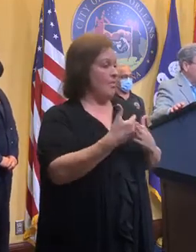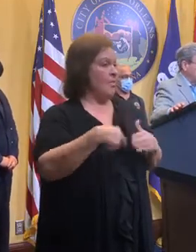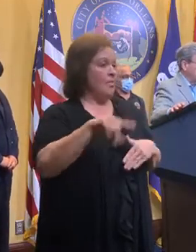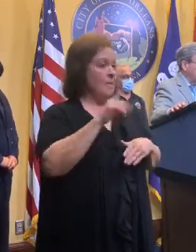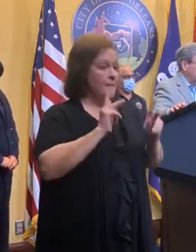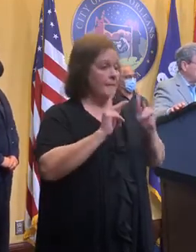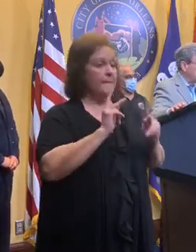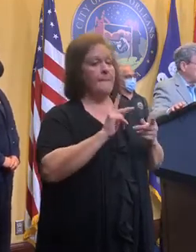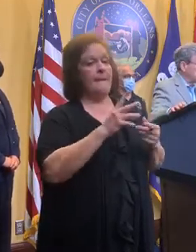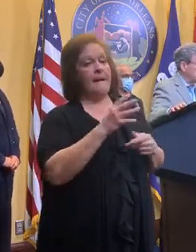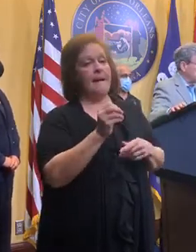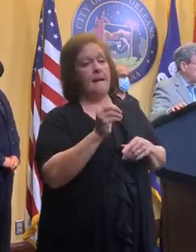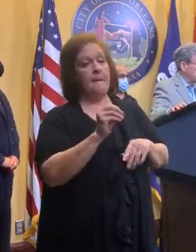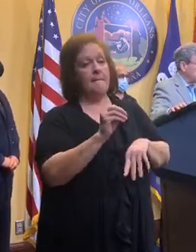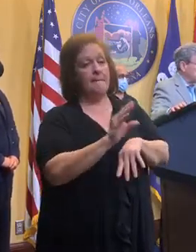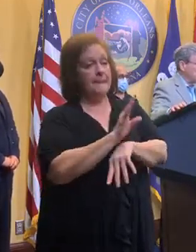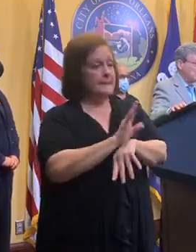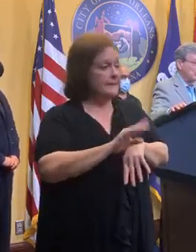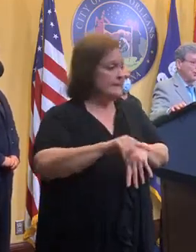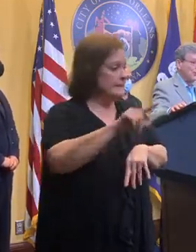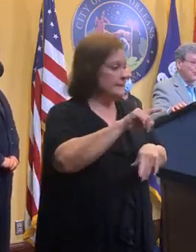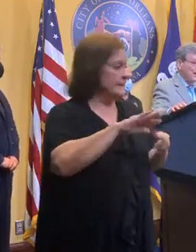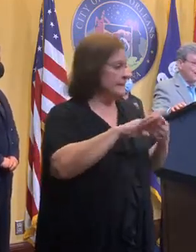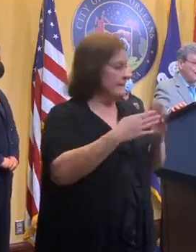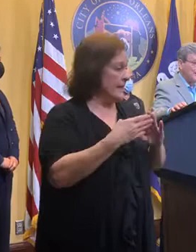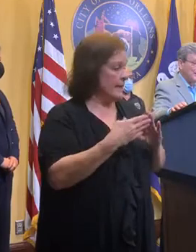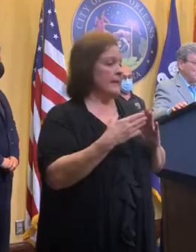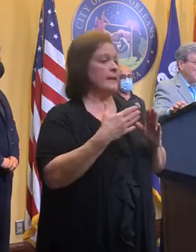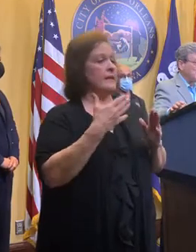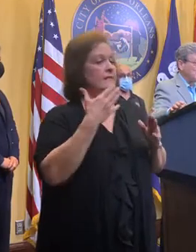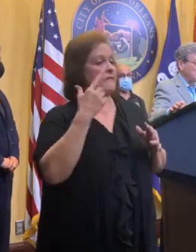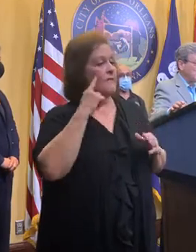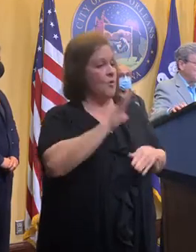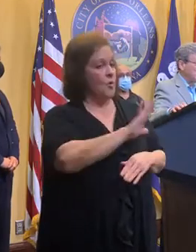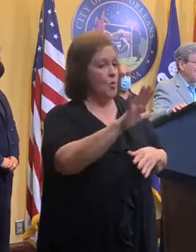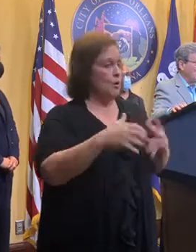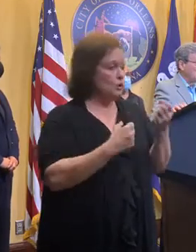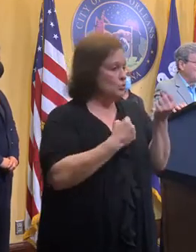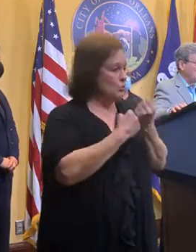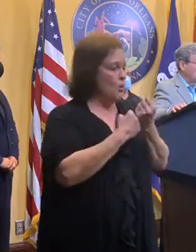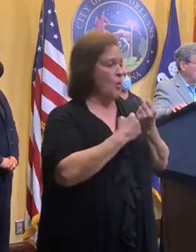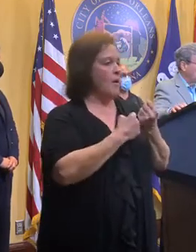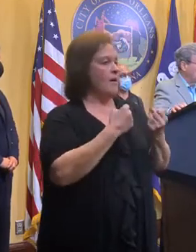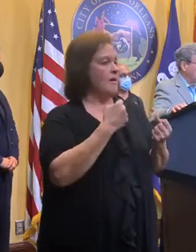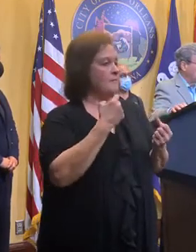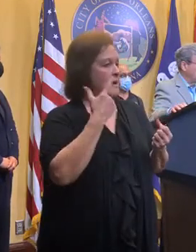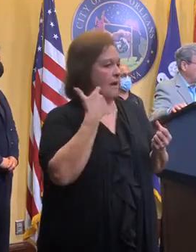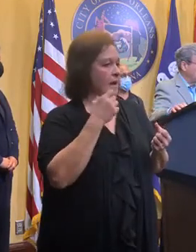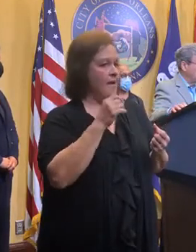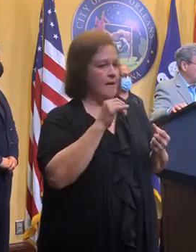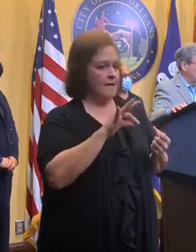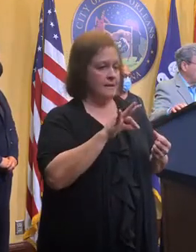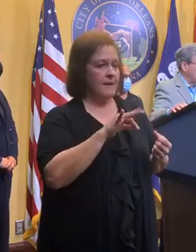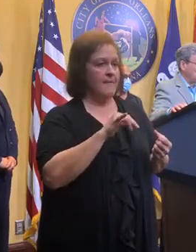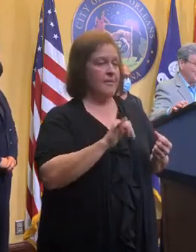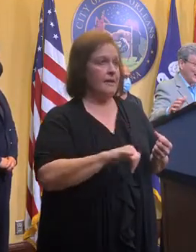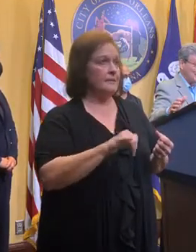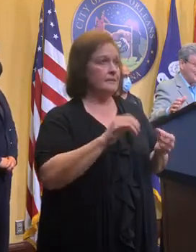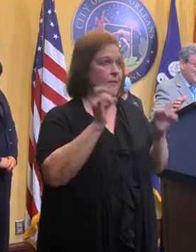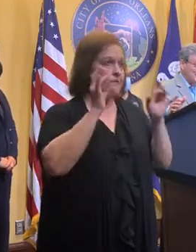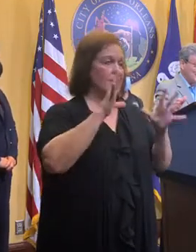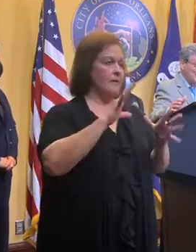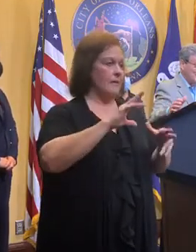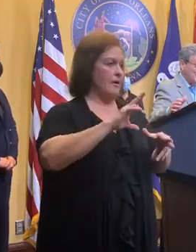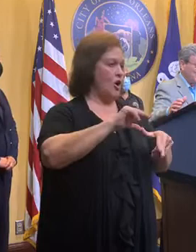and businesses in this city for the tremendous support we've had throughout this very long, drawn-out hurricane season. We're